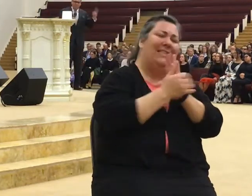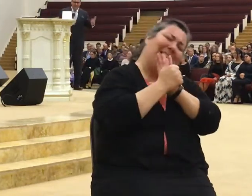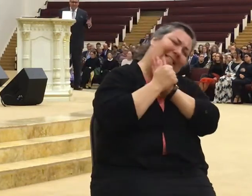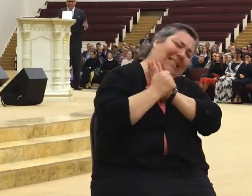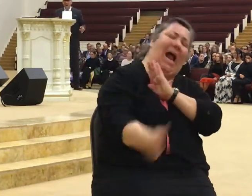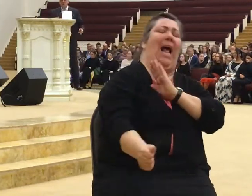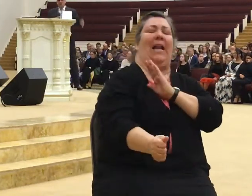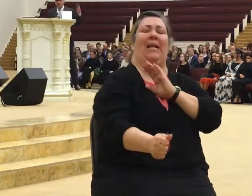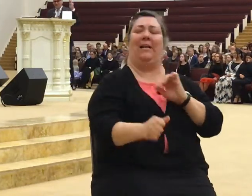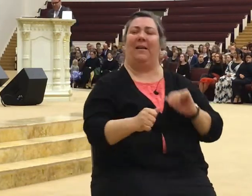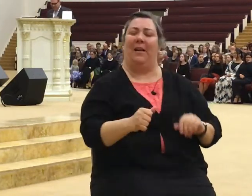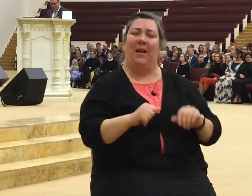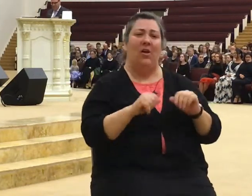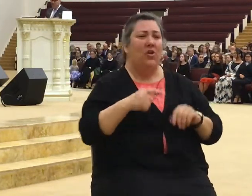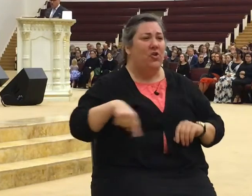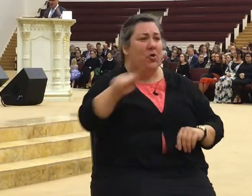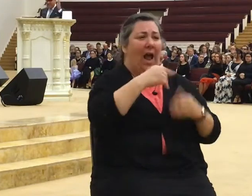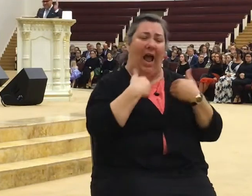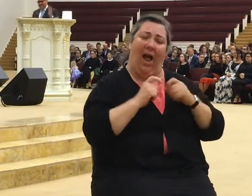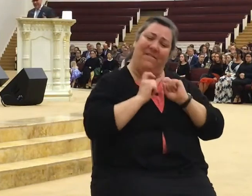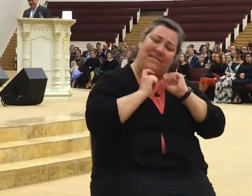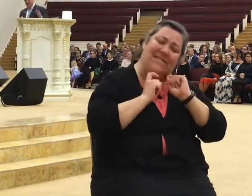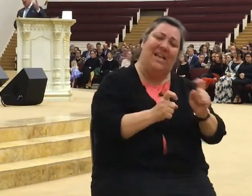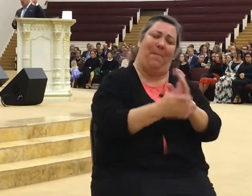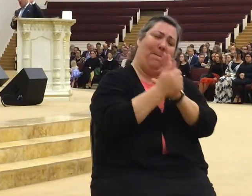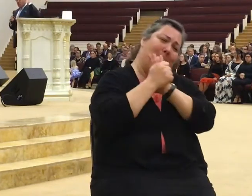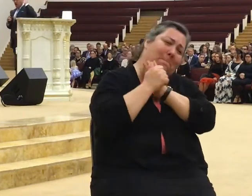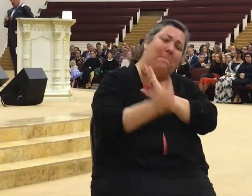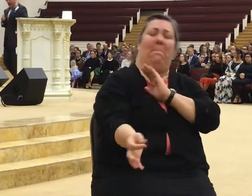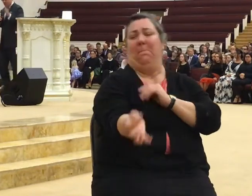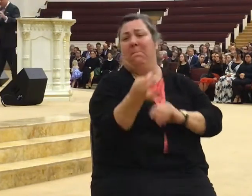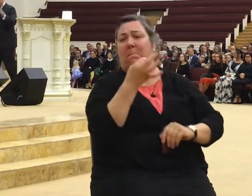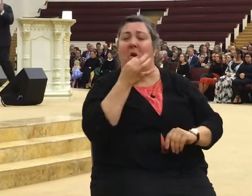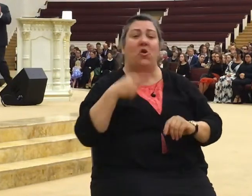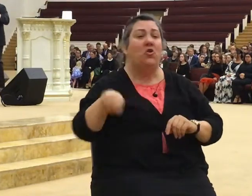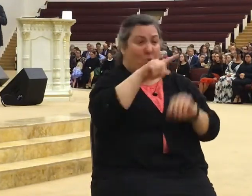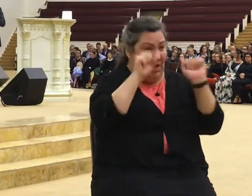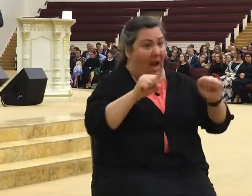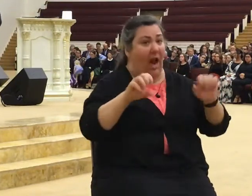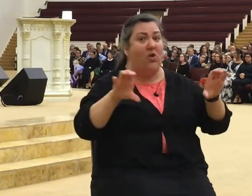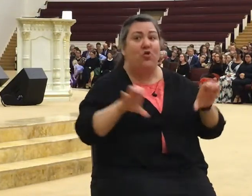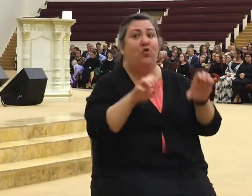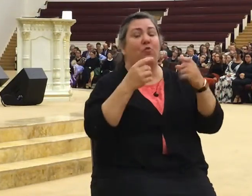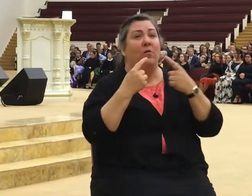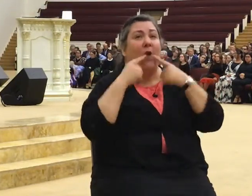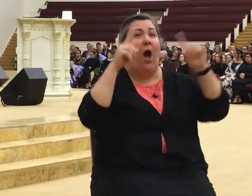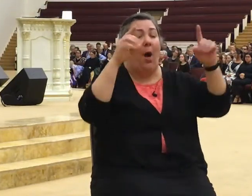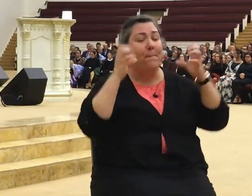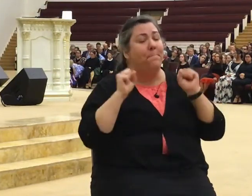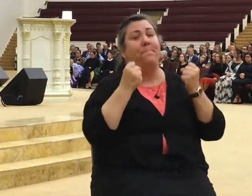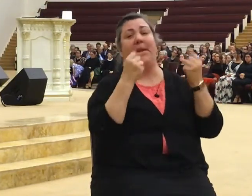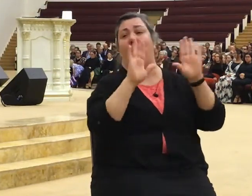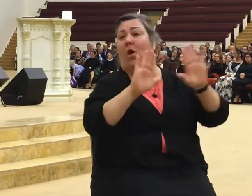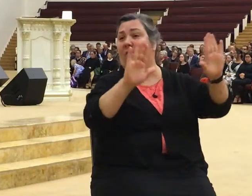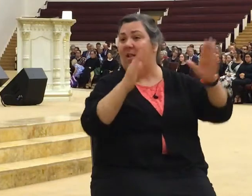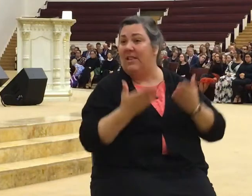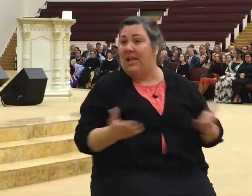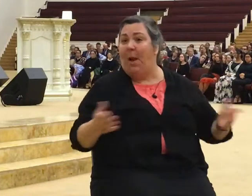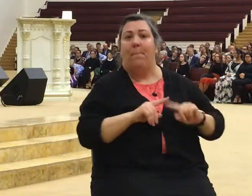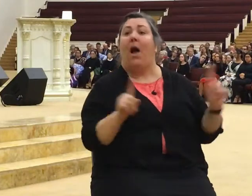much ability. You're gifted. You've got skills. You could accomplish some great things, but you know what you're doing? You're just